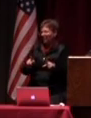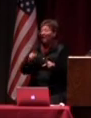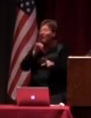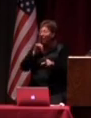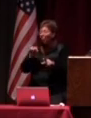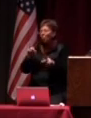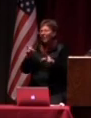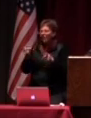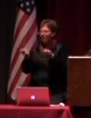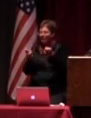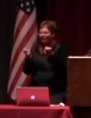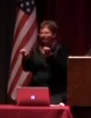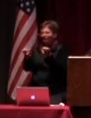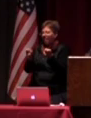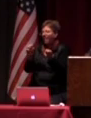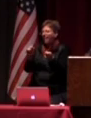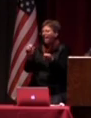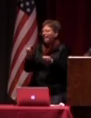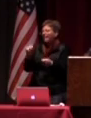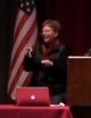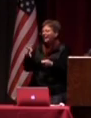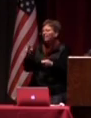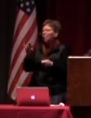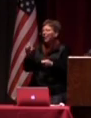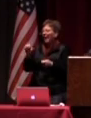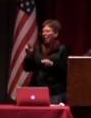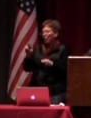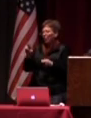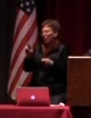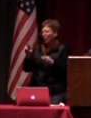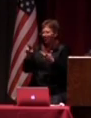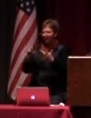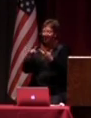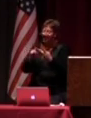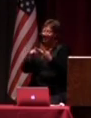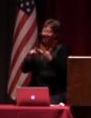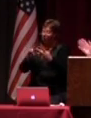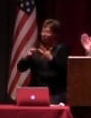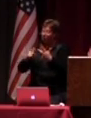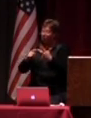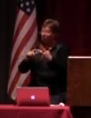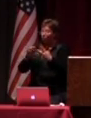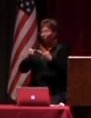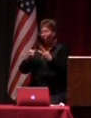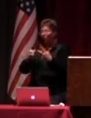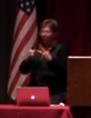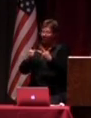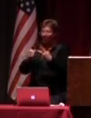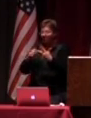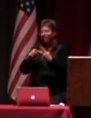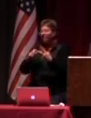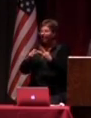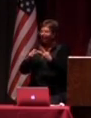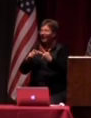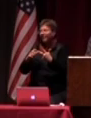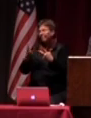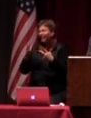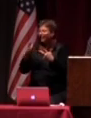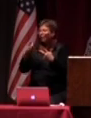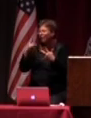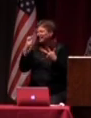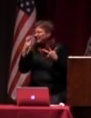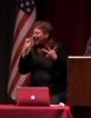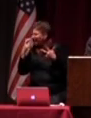manipulator. I suppose you could say this third camp is really a variety of the second. These writers are also fairly skeptical. What they've mostly done